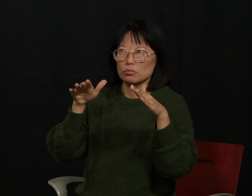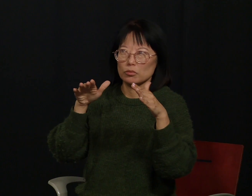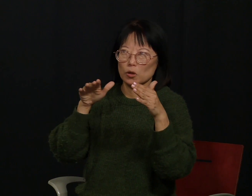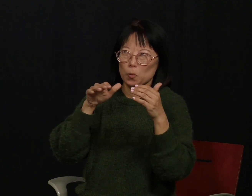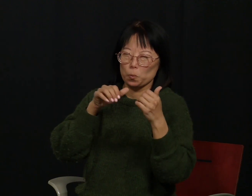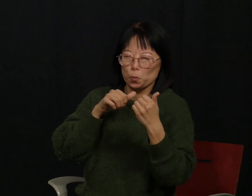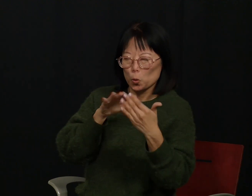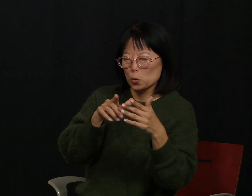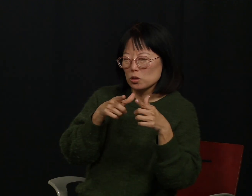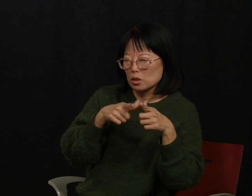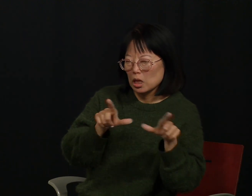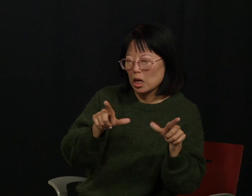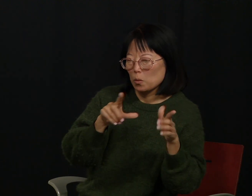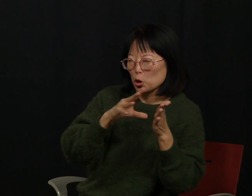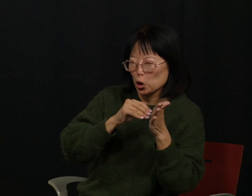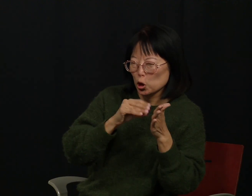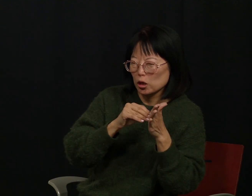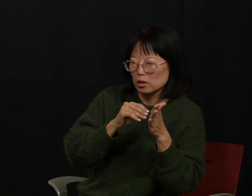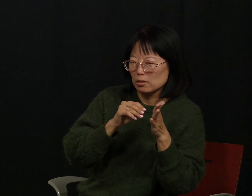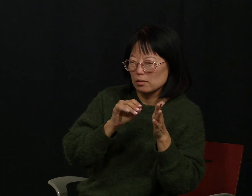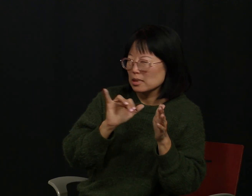children approach language learning the same.